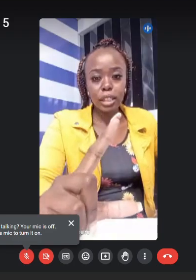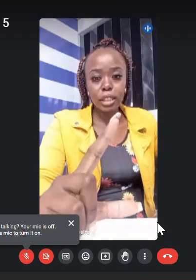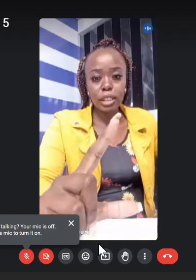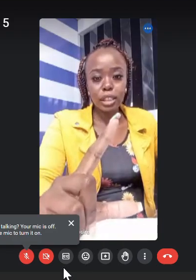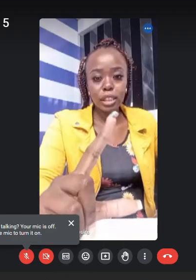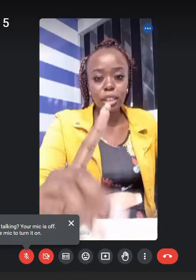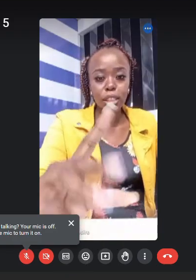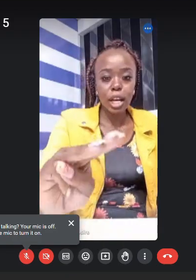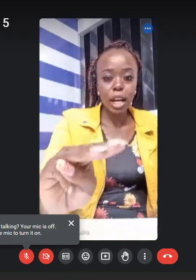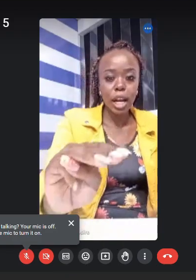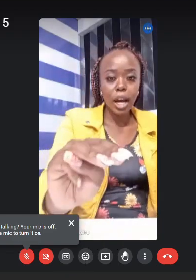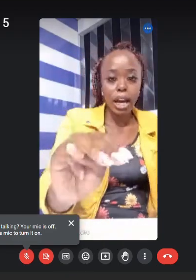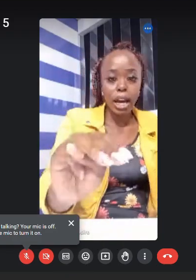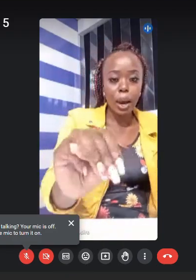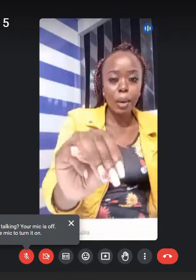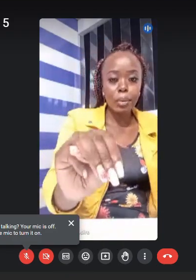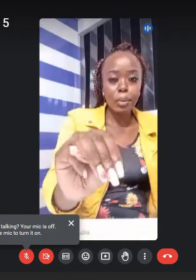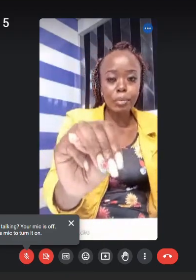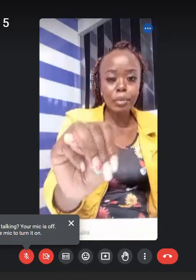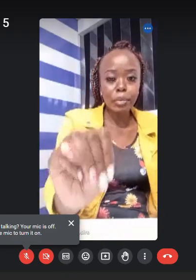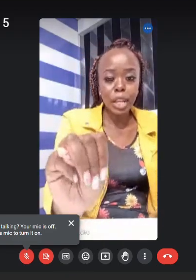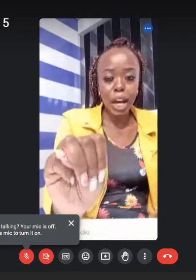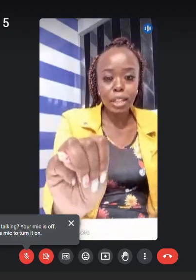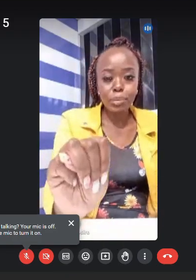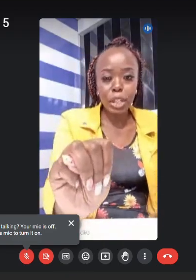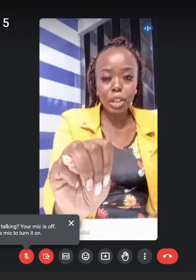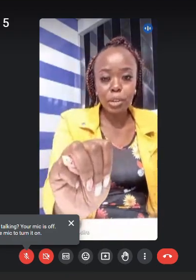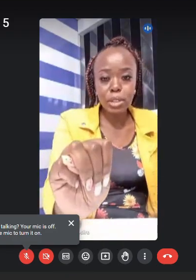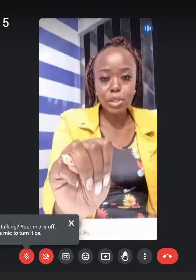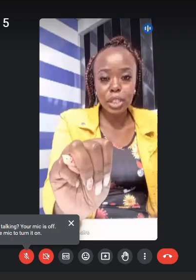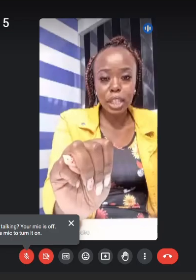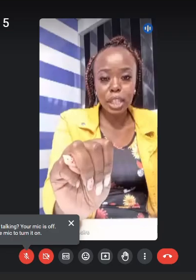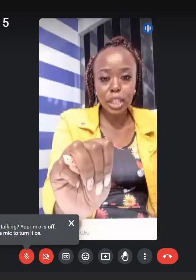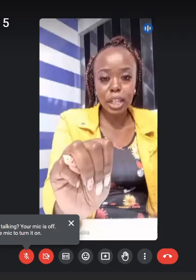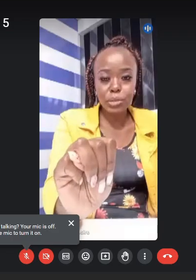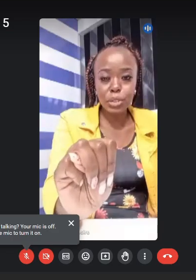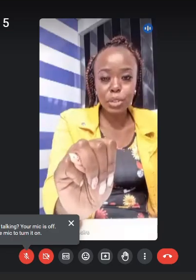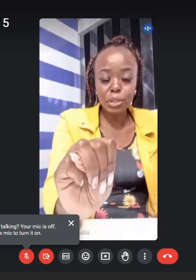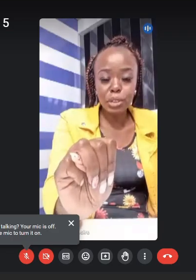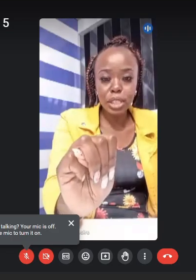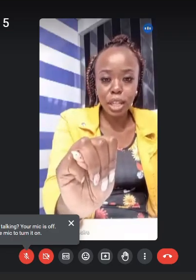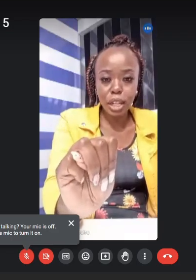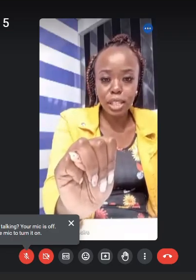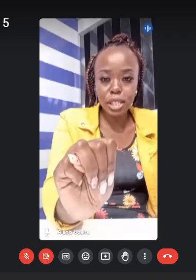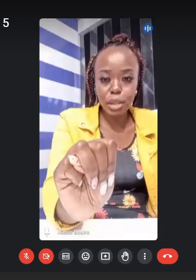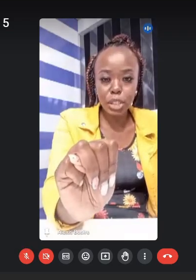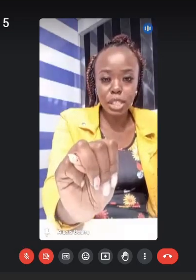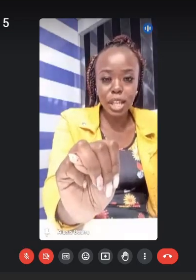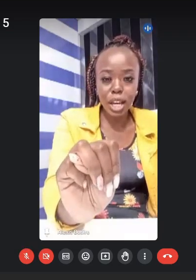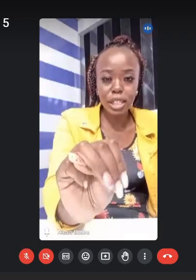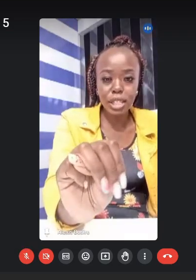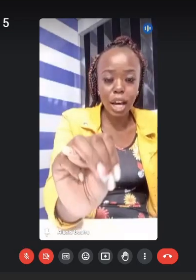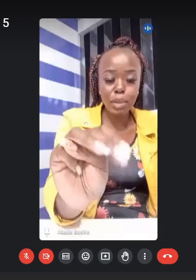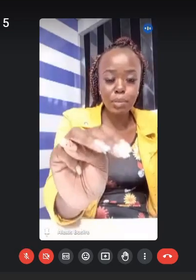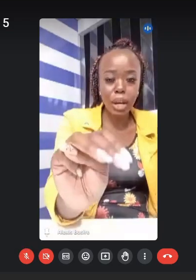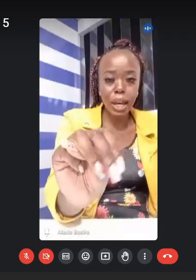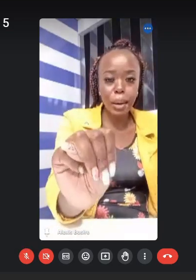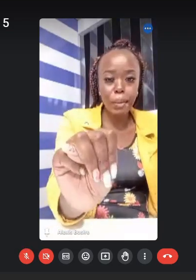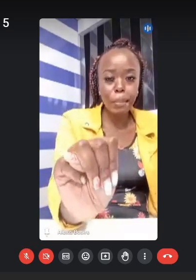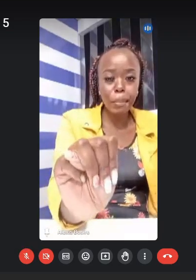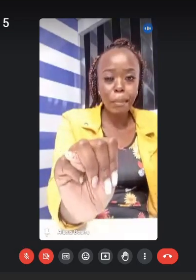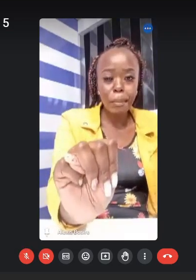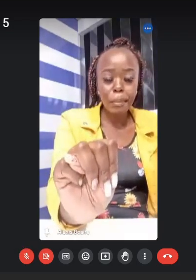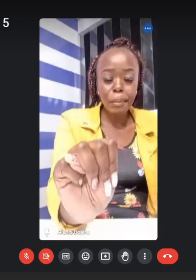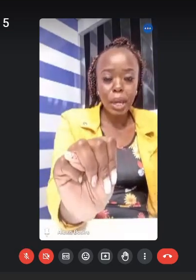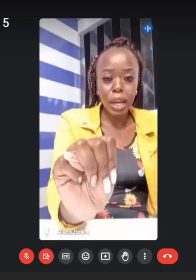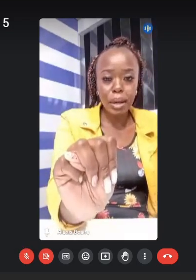L, M. I'll pick your question in a few. I can see somebody's hand is up.